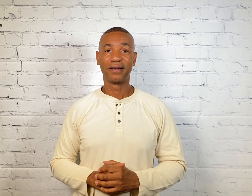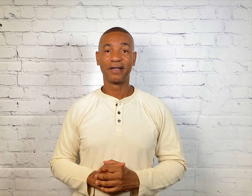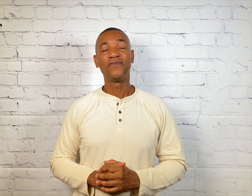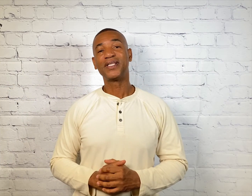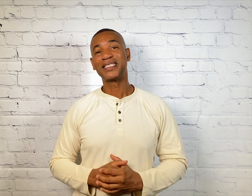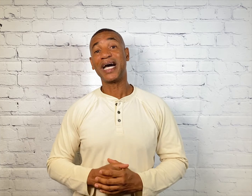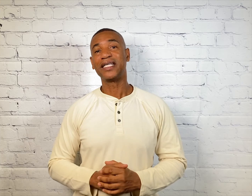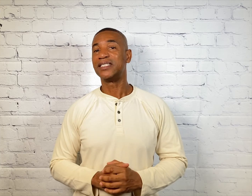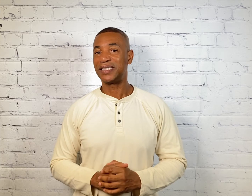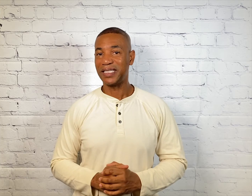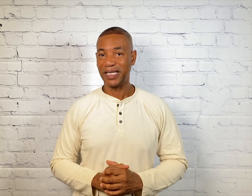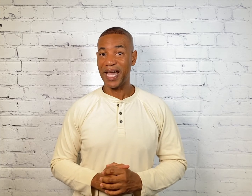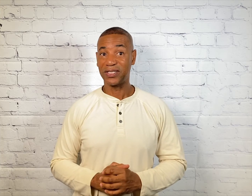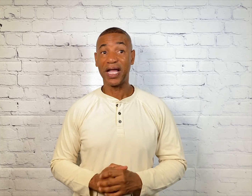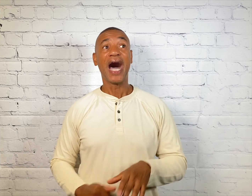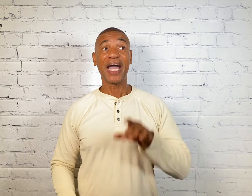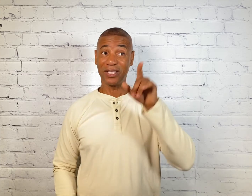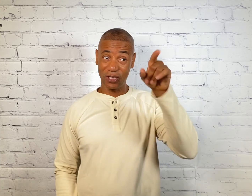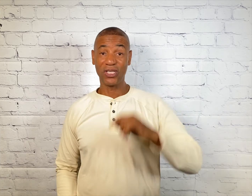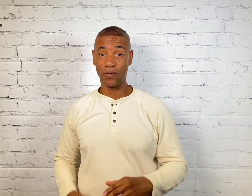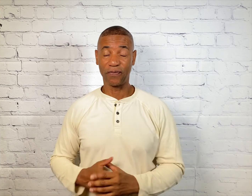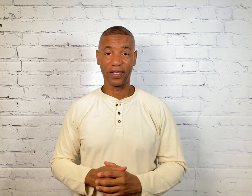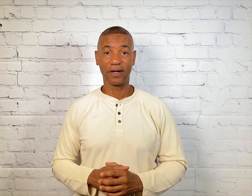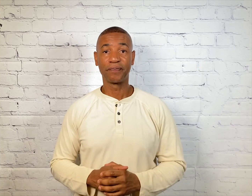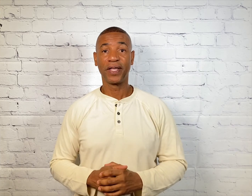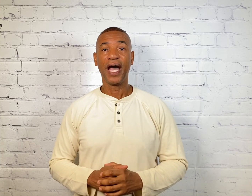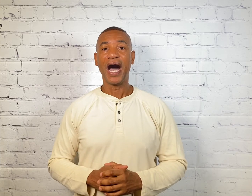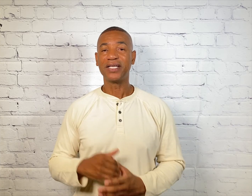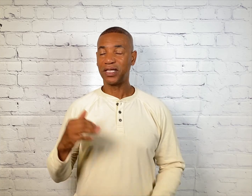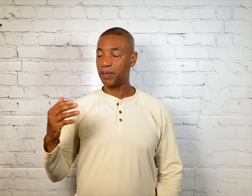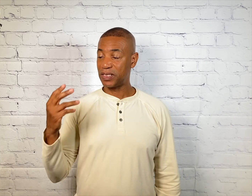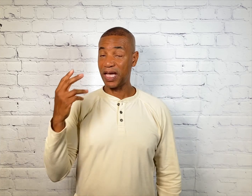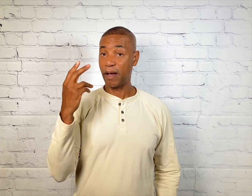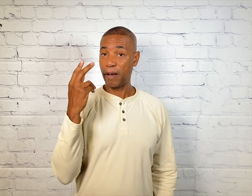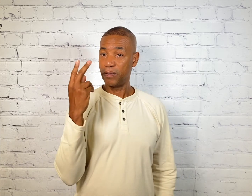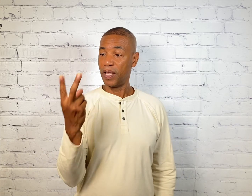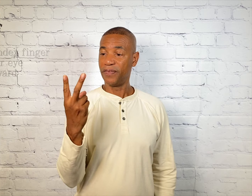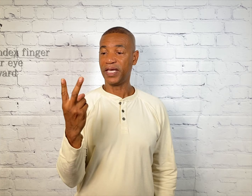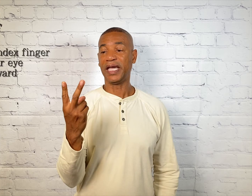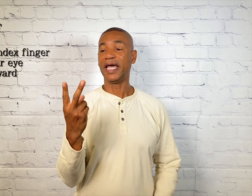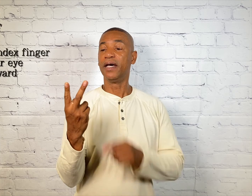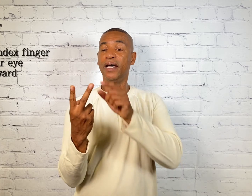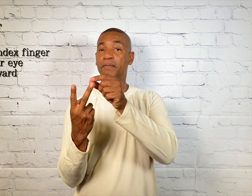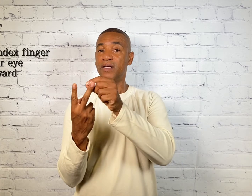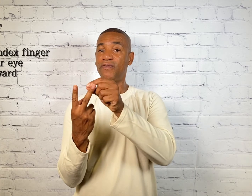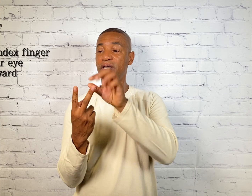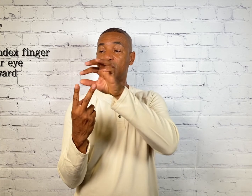For the sign see, as in I can see you over there, I simply take the middle finger and the